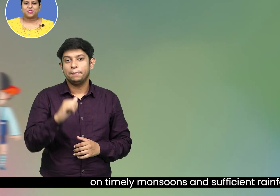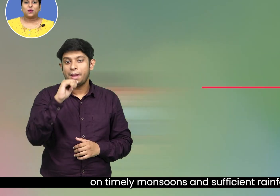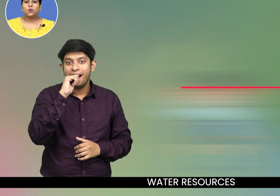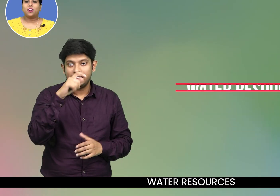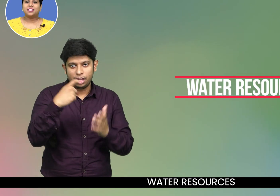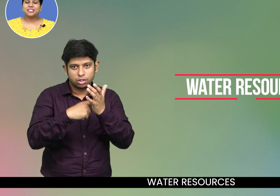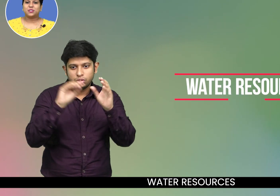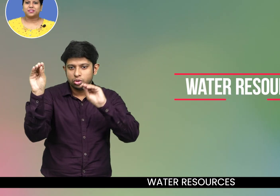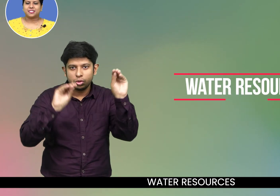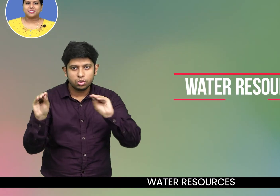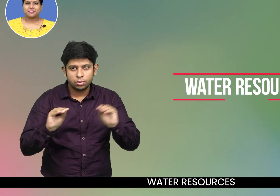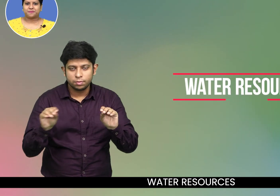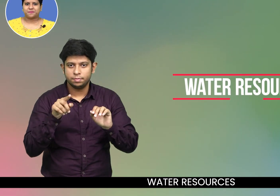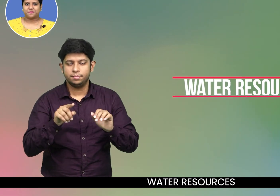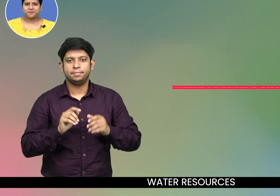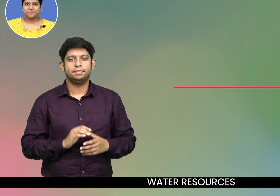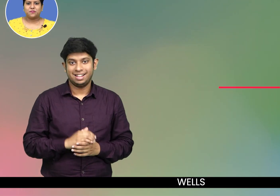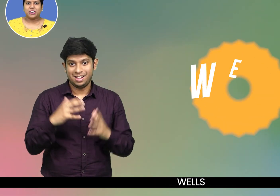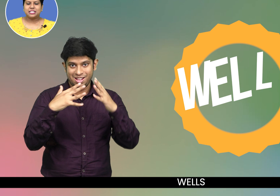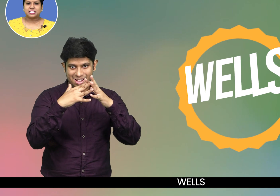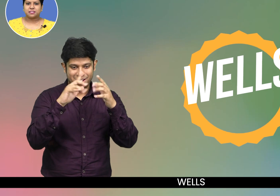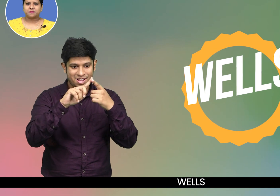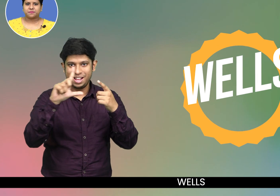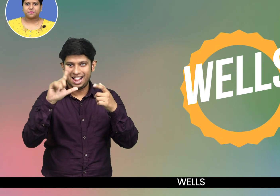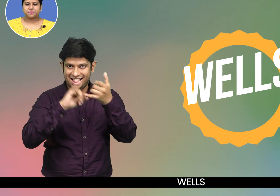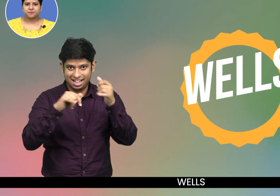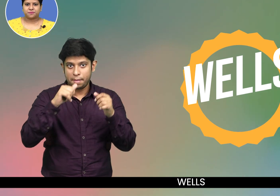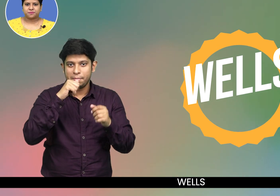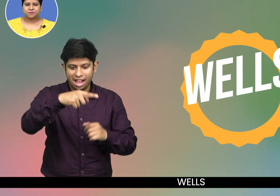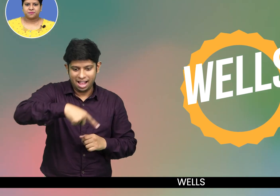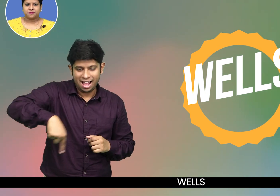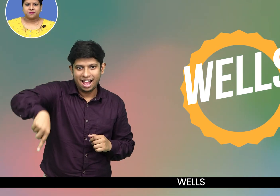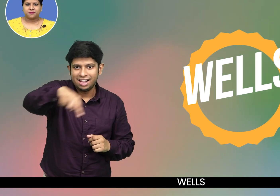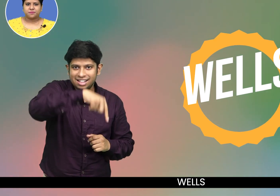rainfall. Water resources. Wells,